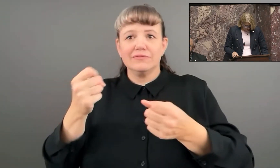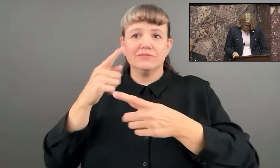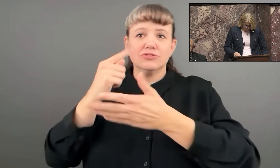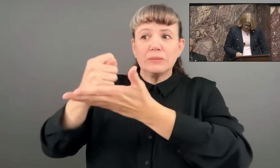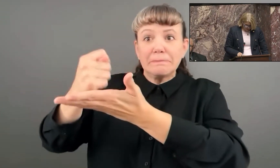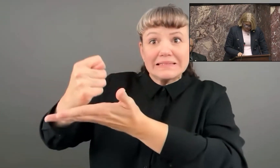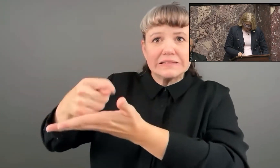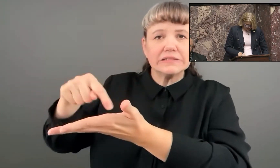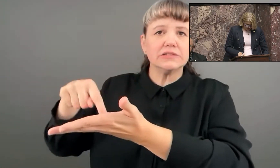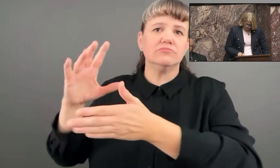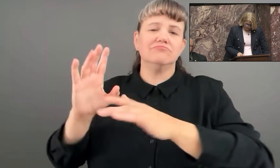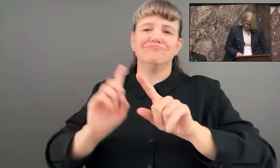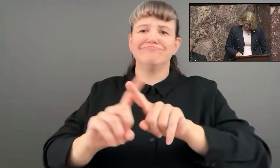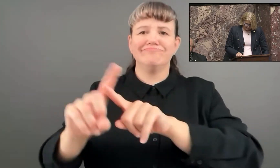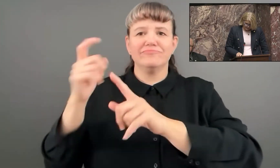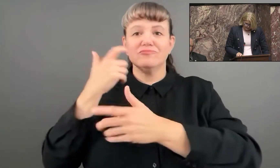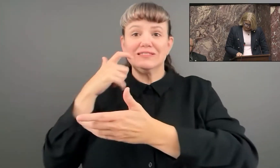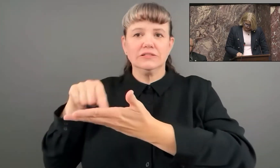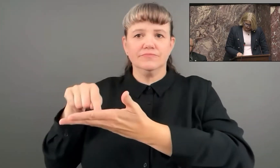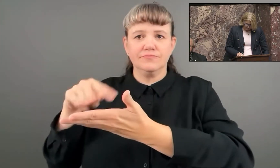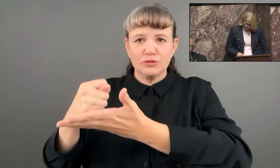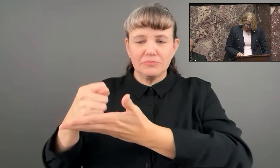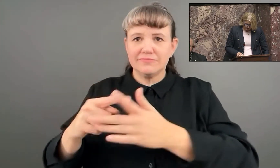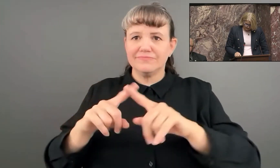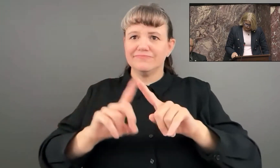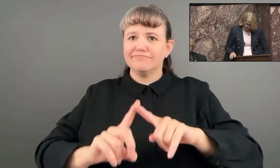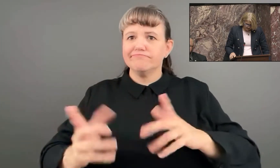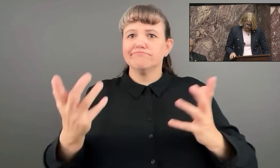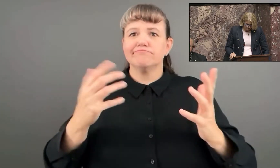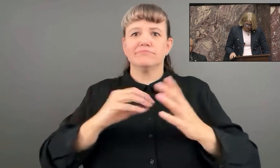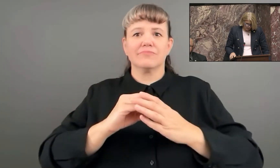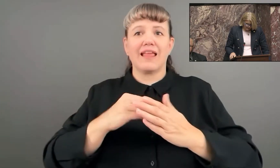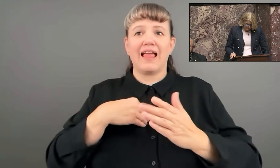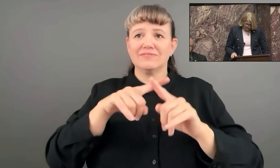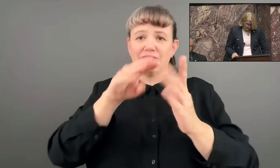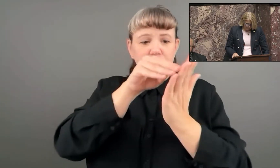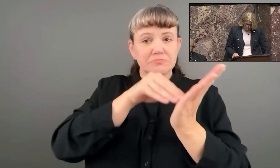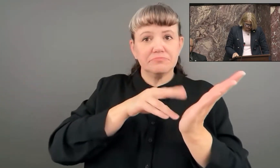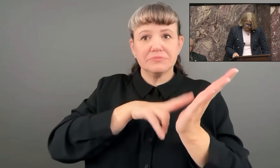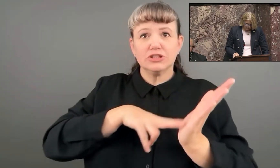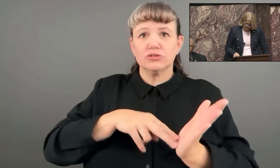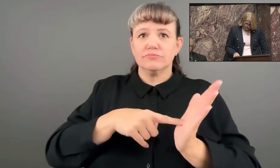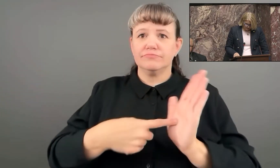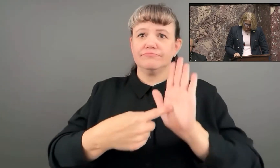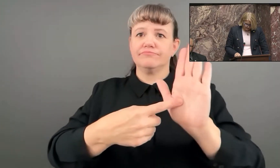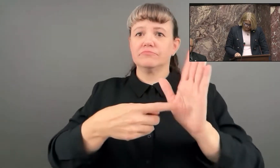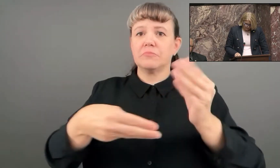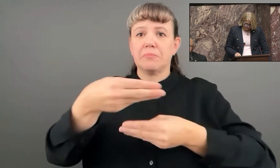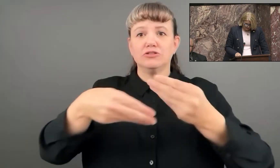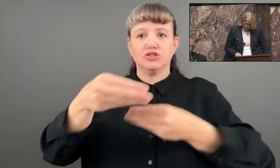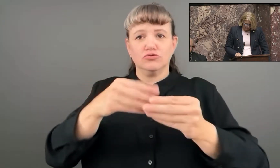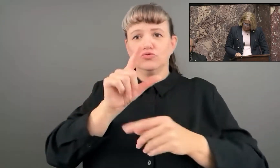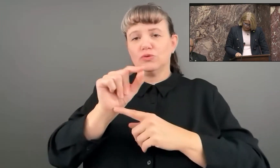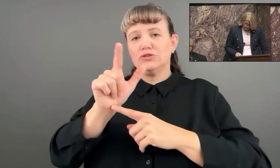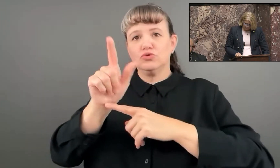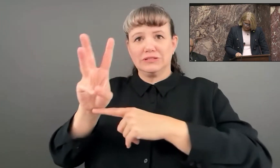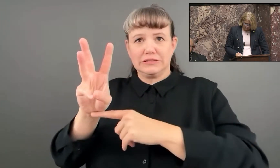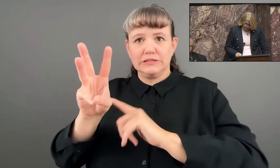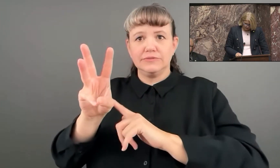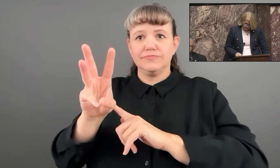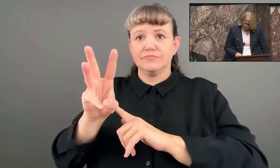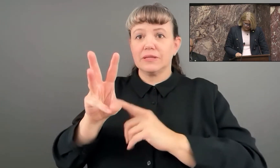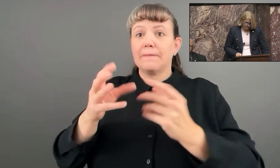to address these issues in Budget 2026, and many of our recommendations can be quickly implemented, while others would lay the groundwork